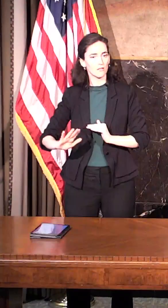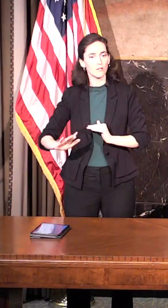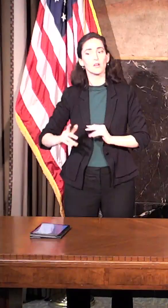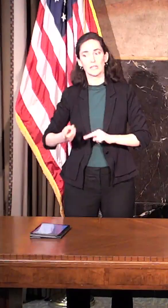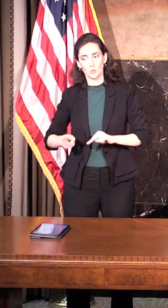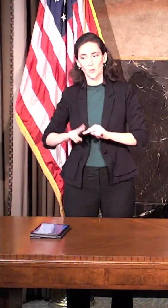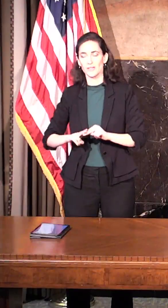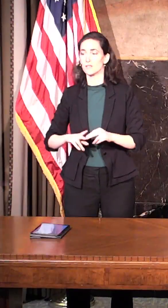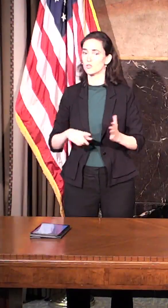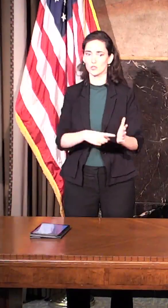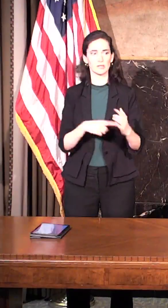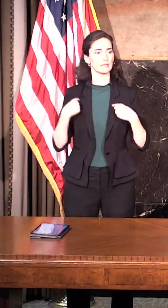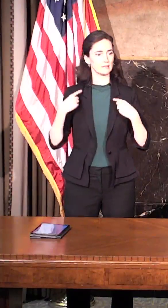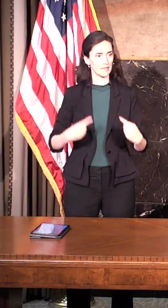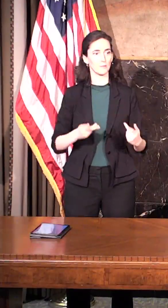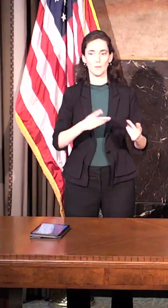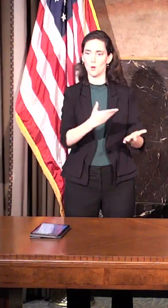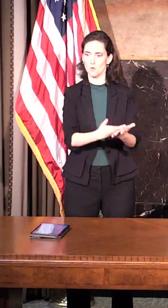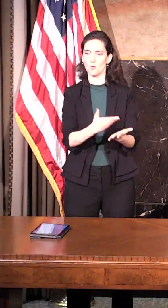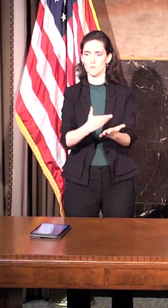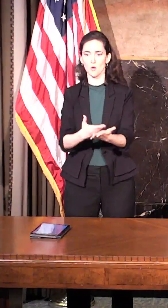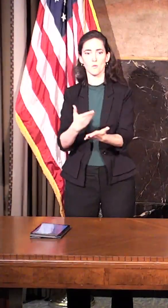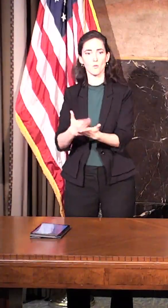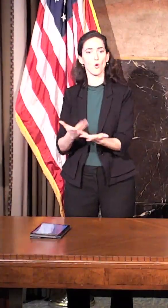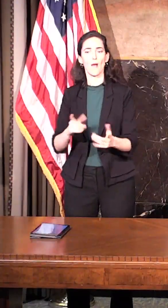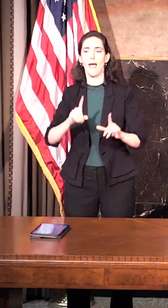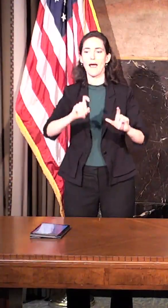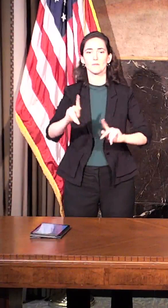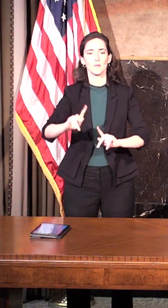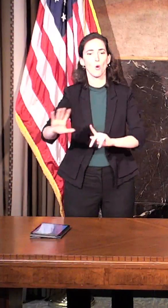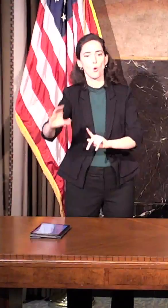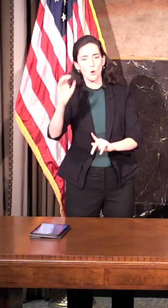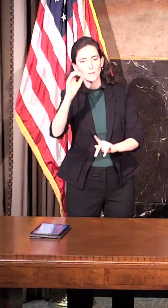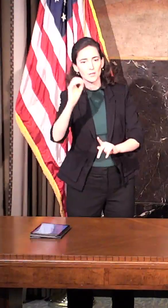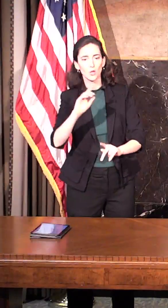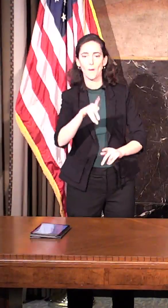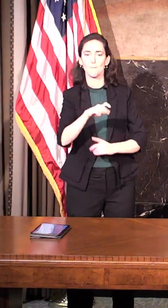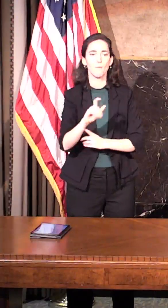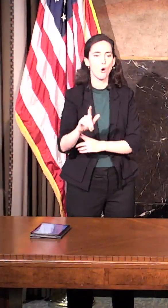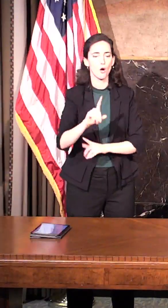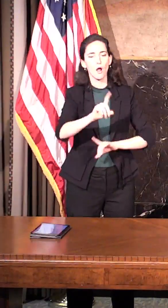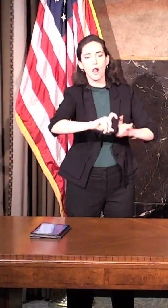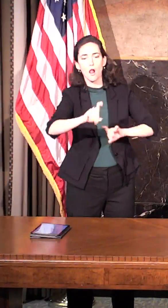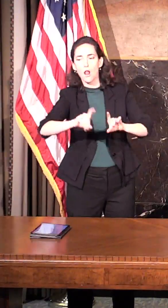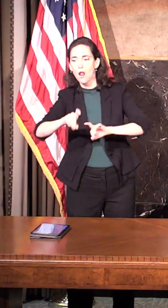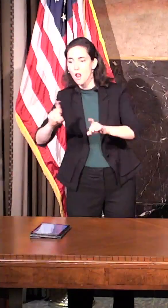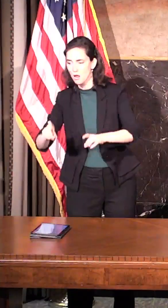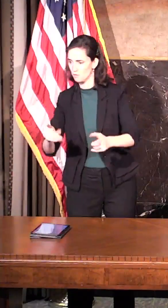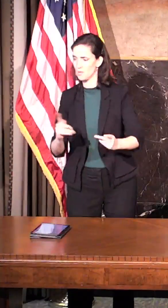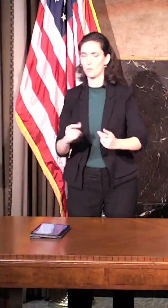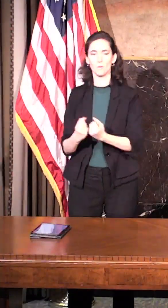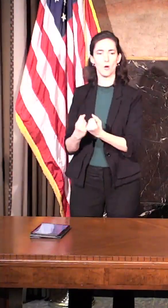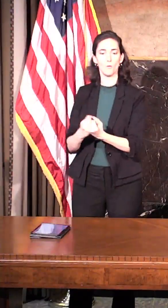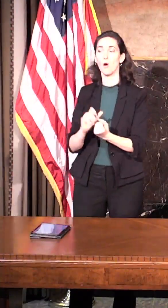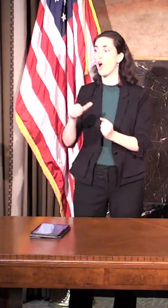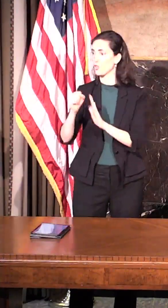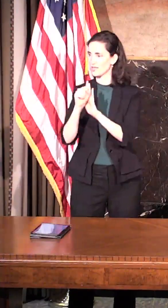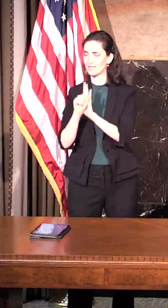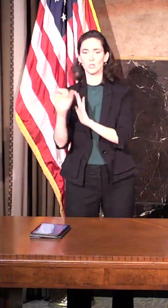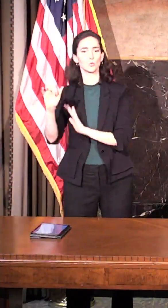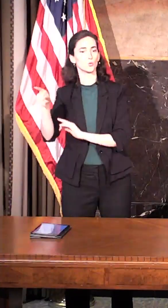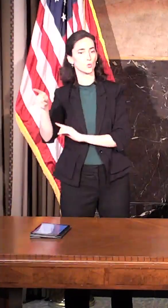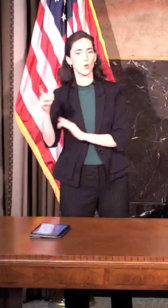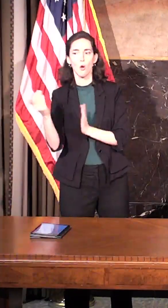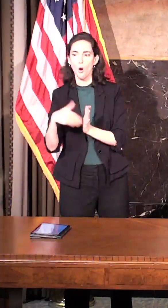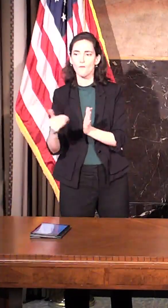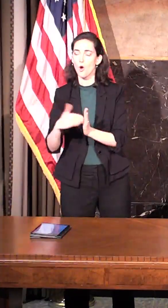time again with polling information. It's been demonstrated time and time again in other states when